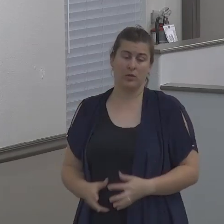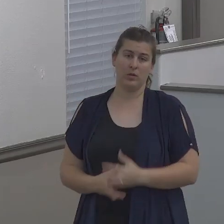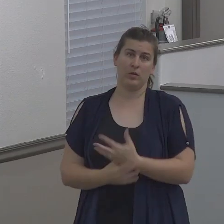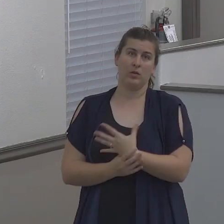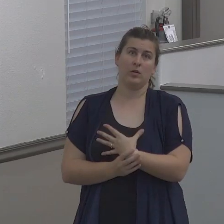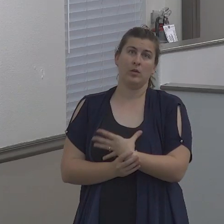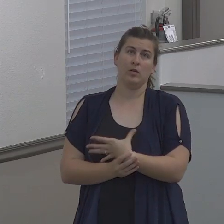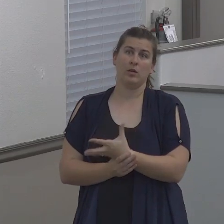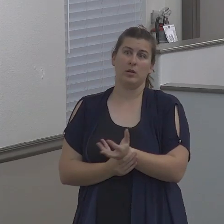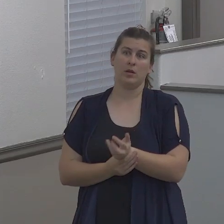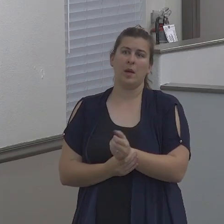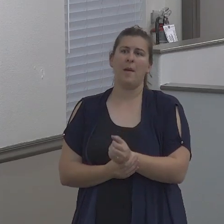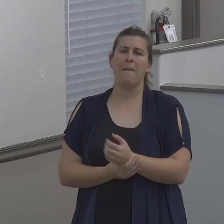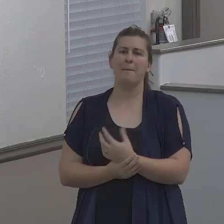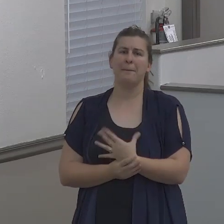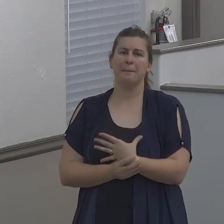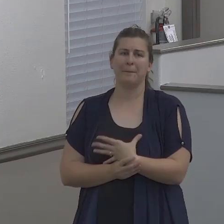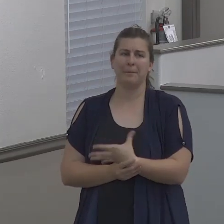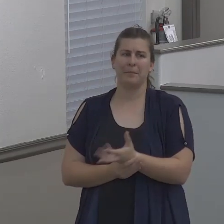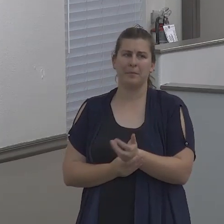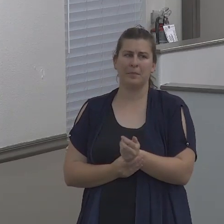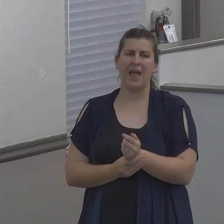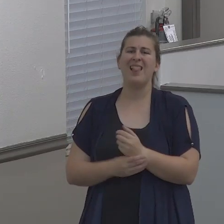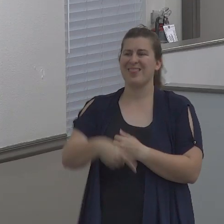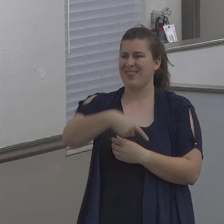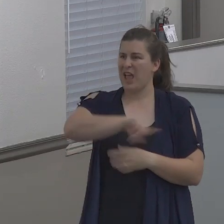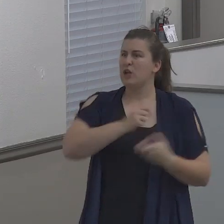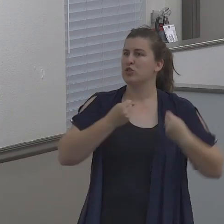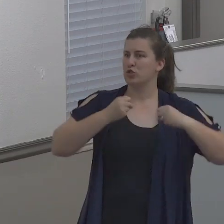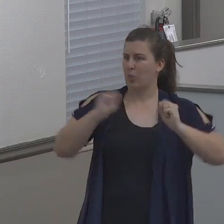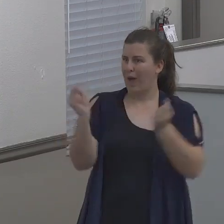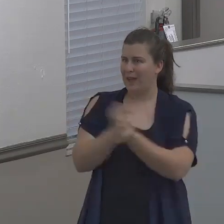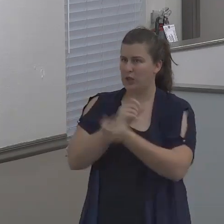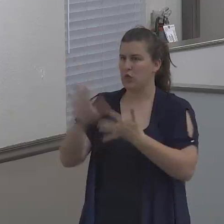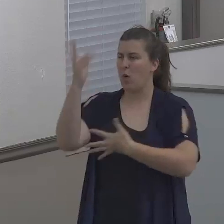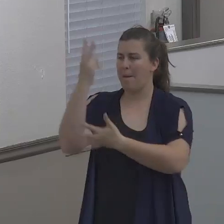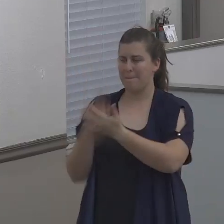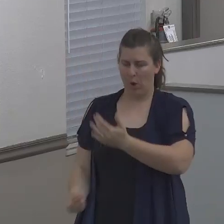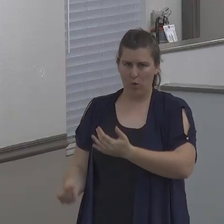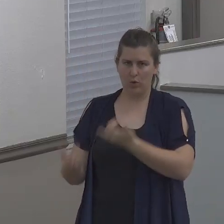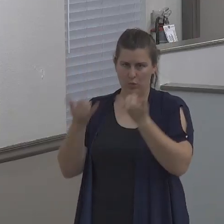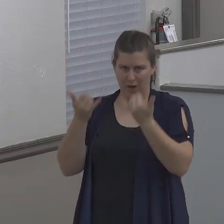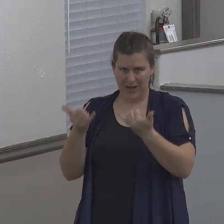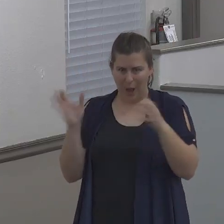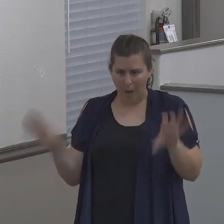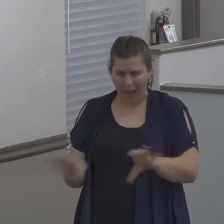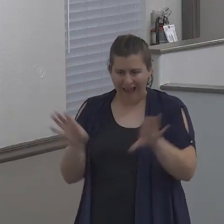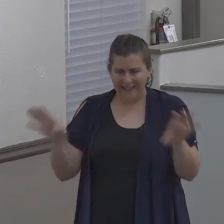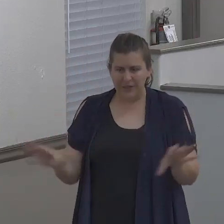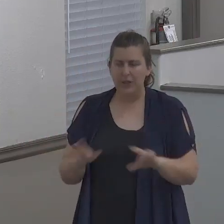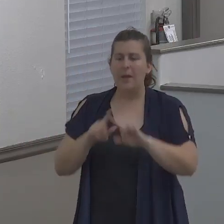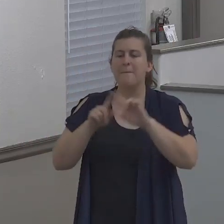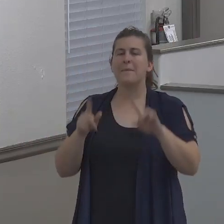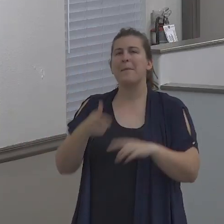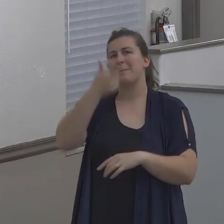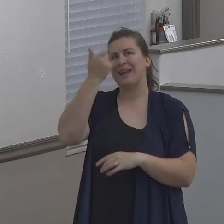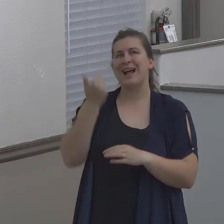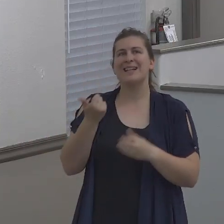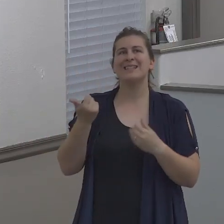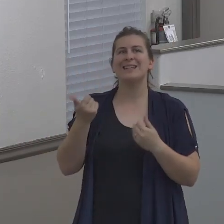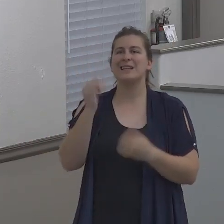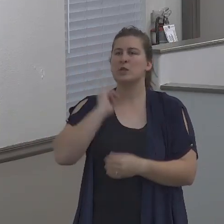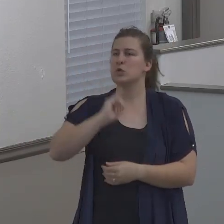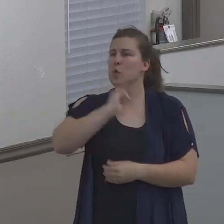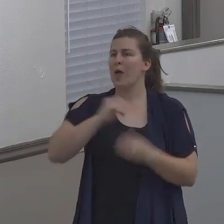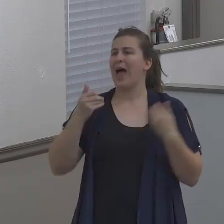this book. They want to destroy it. And there's any number of ways that they're attempting to destroy that. But